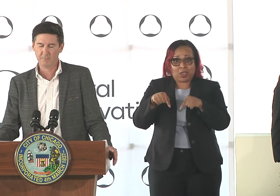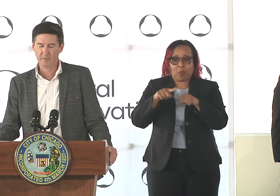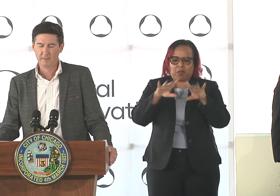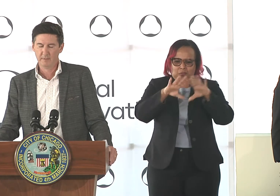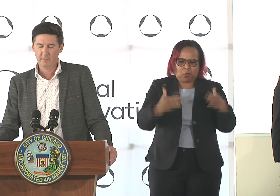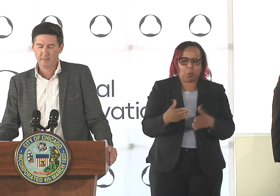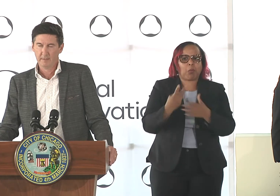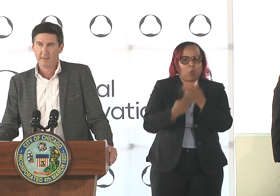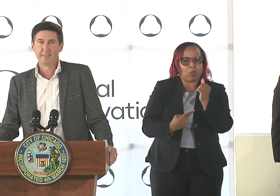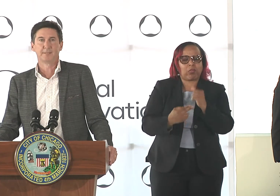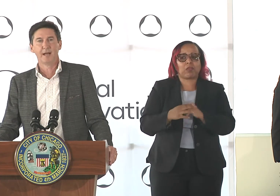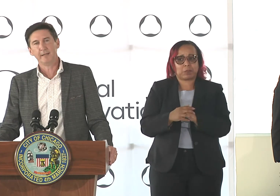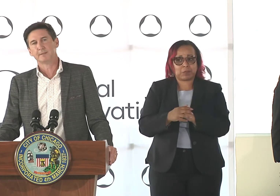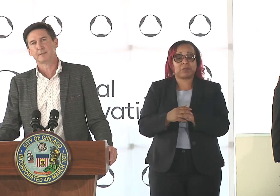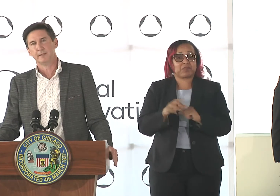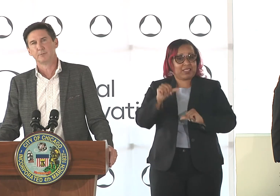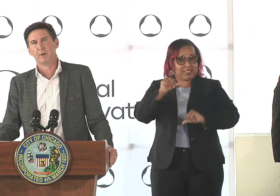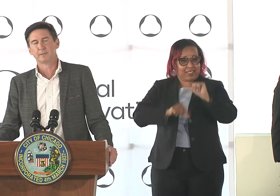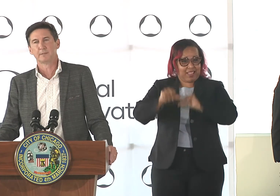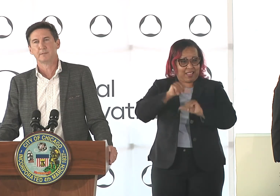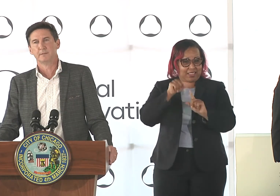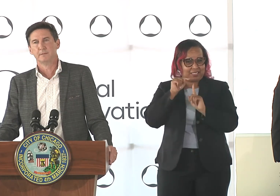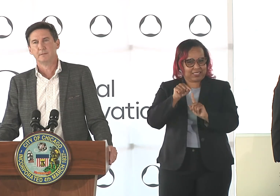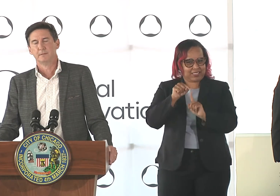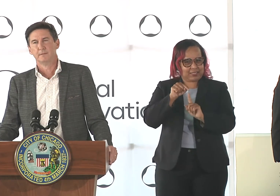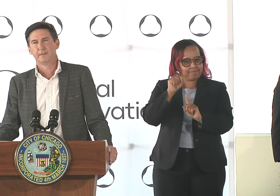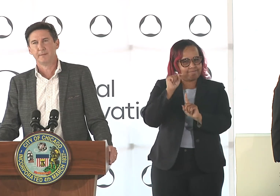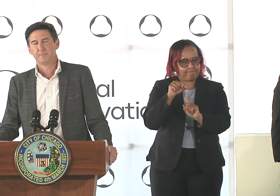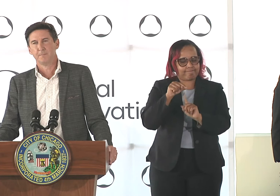globe. And science is what's